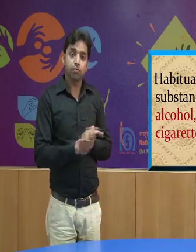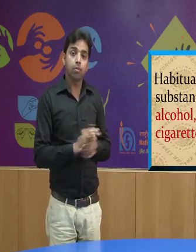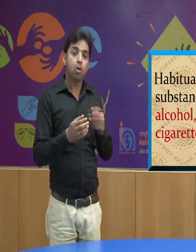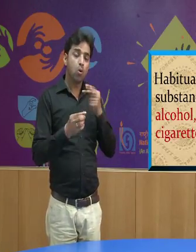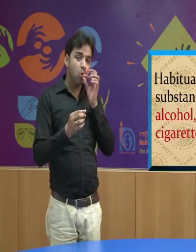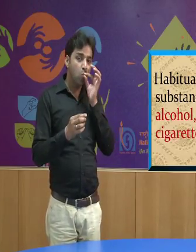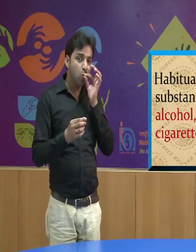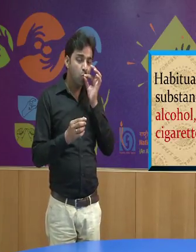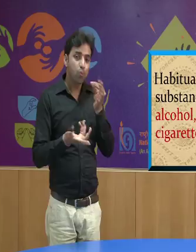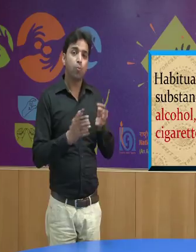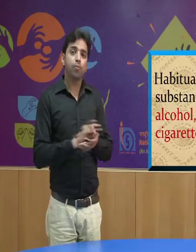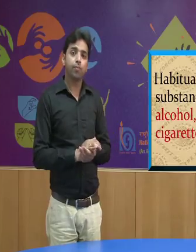bidi,